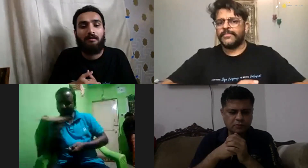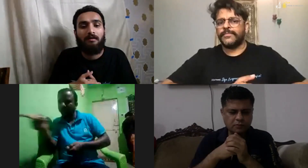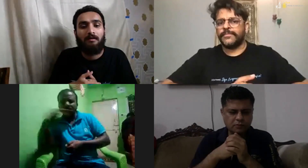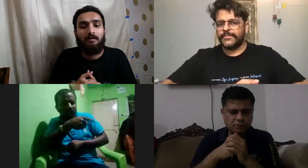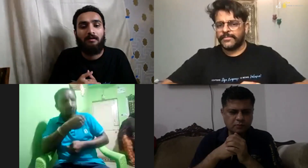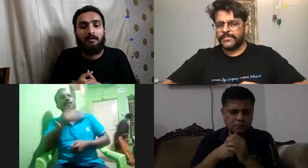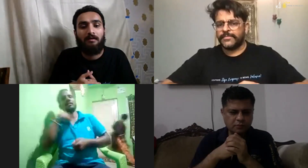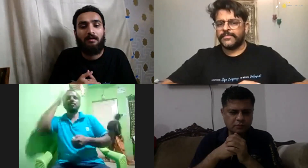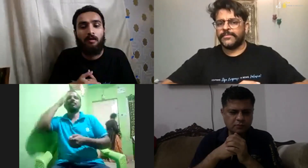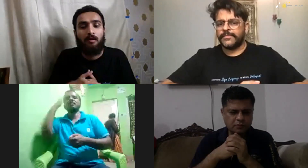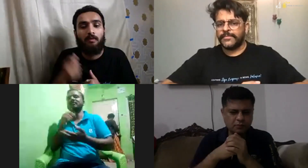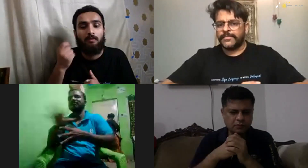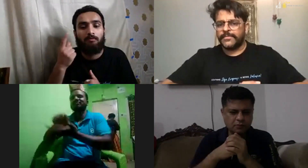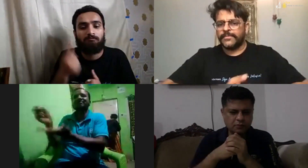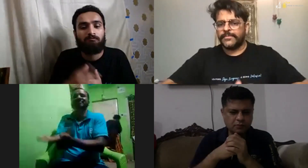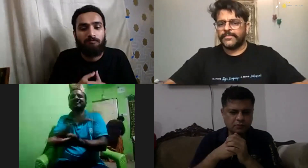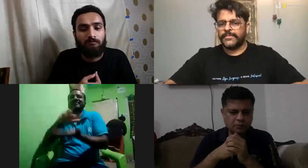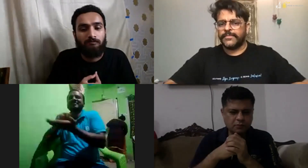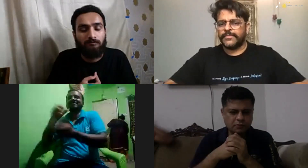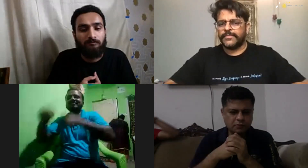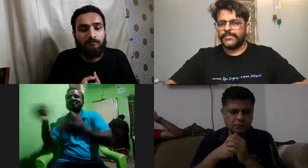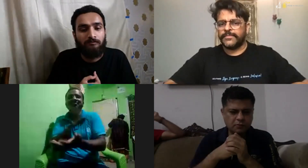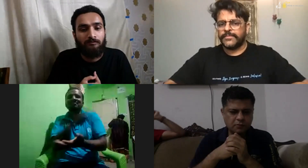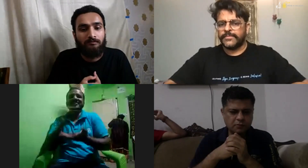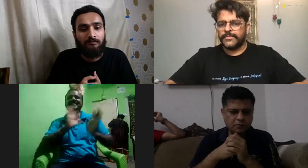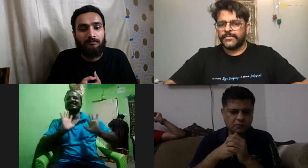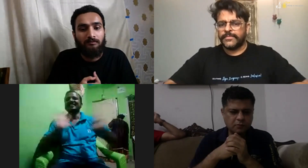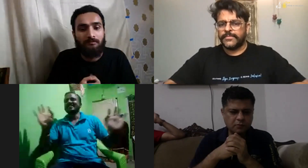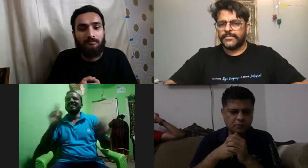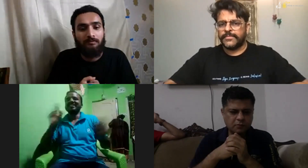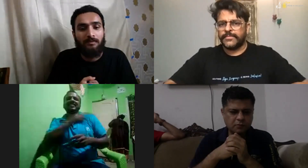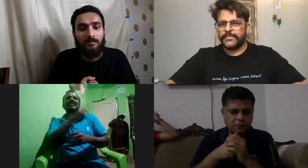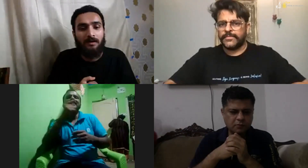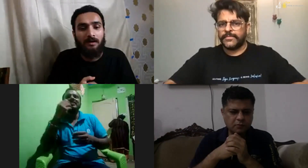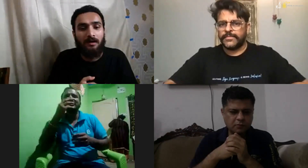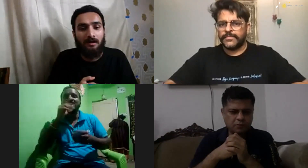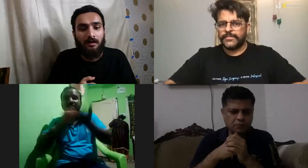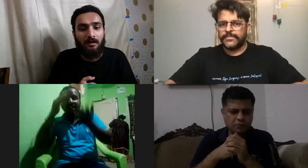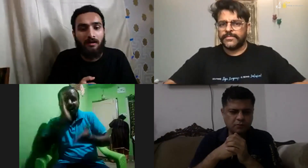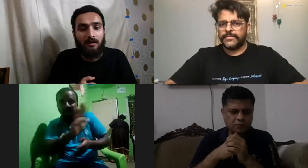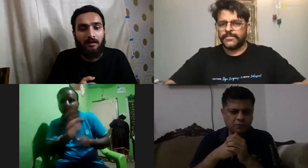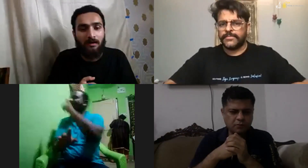easily figure it out which product they would like to have. And so that's